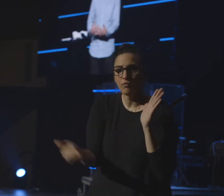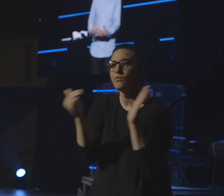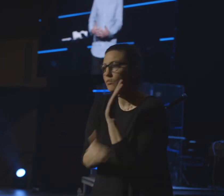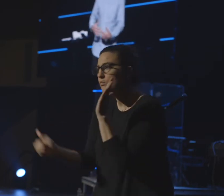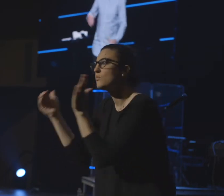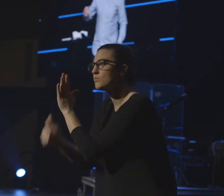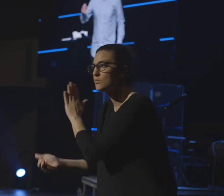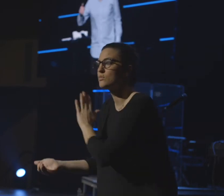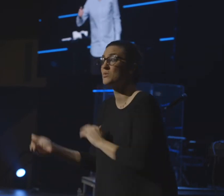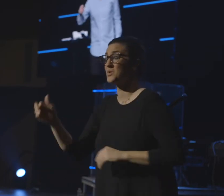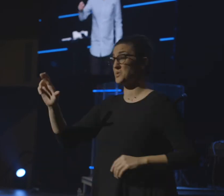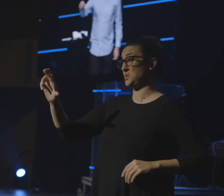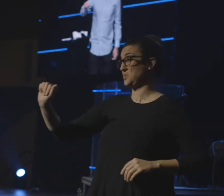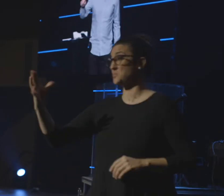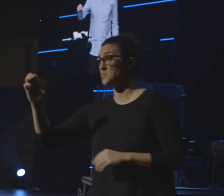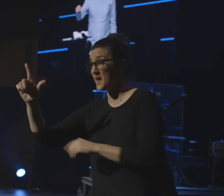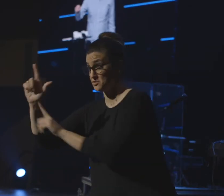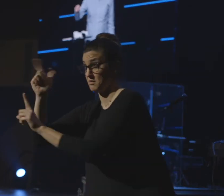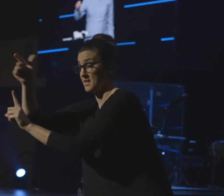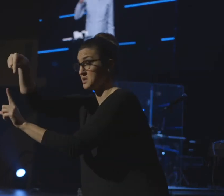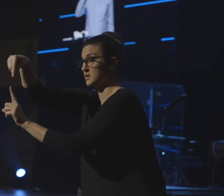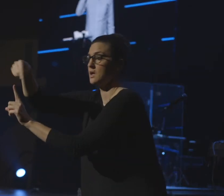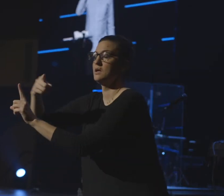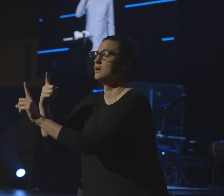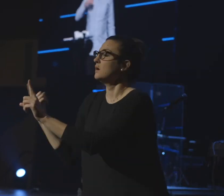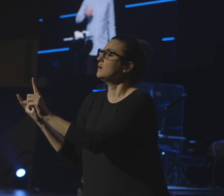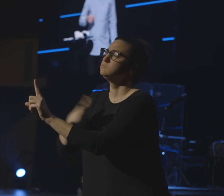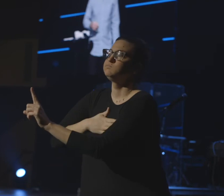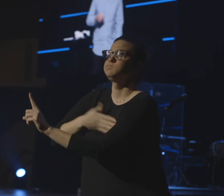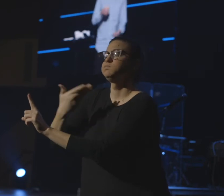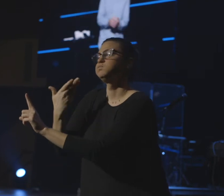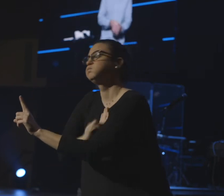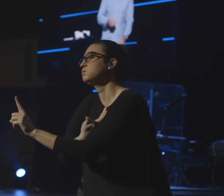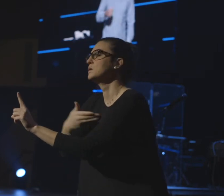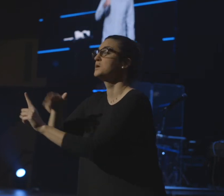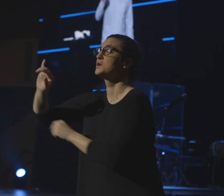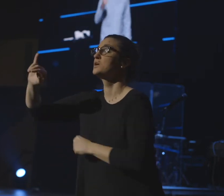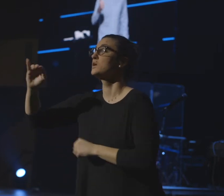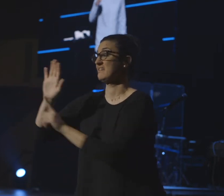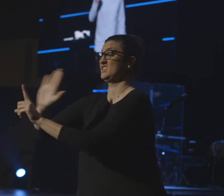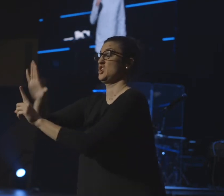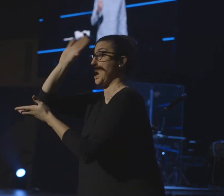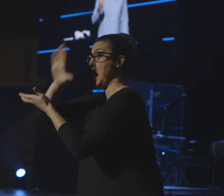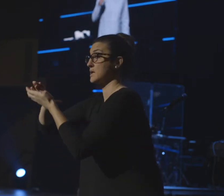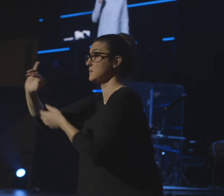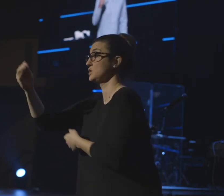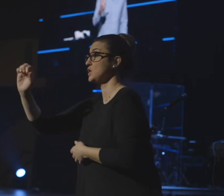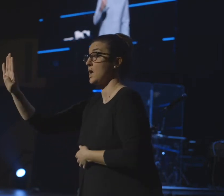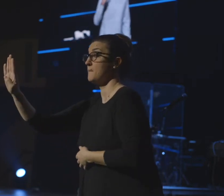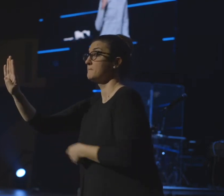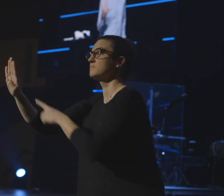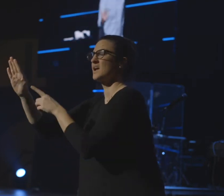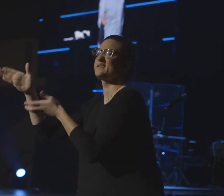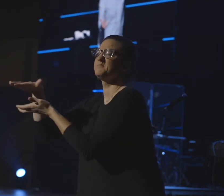such disarray, Jacob has two wives, Leah, her sister, and Rachel has to sit there while Leah has one, two,